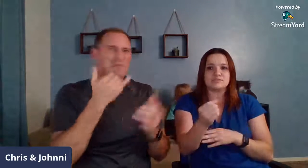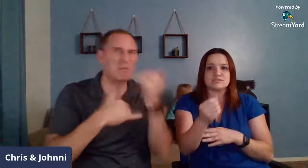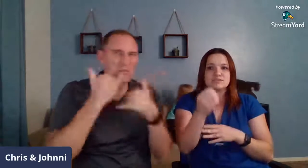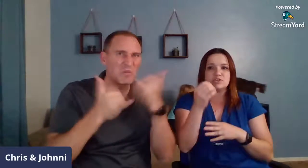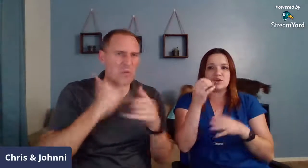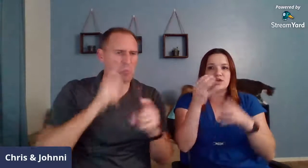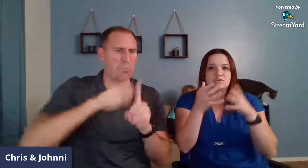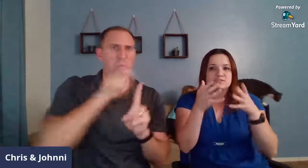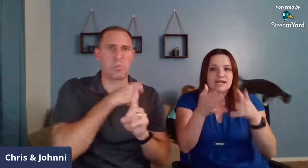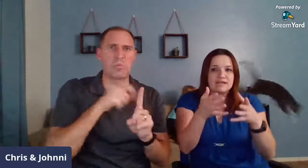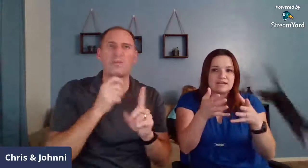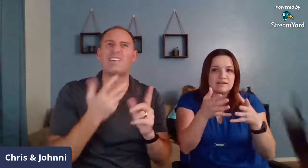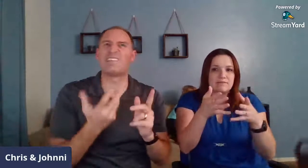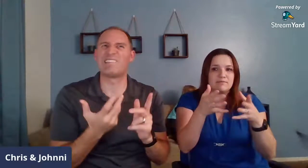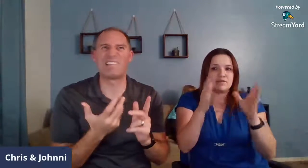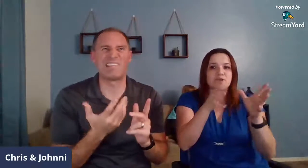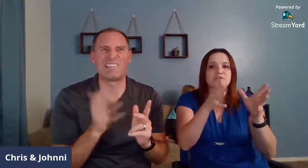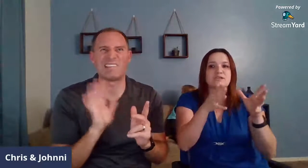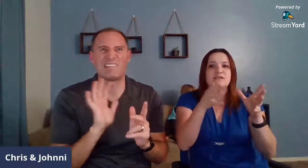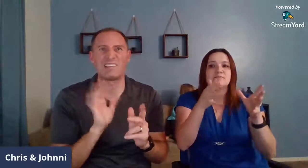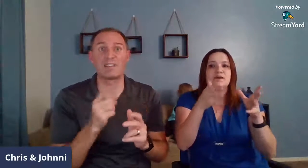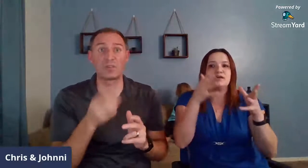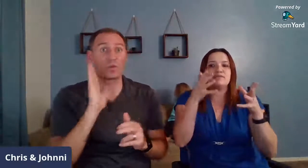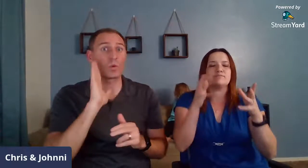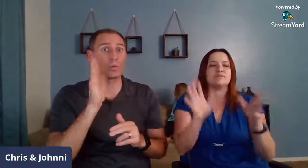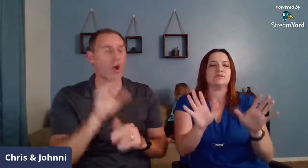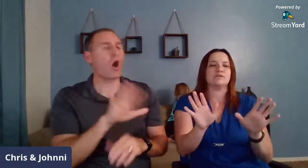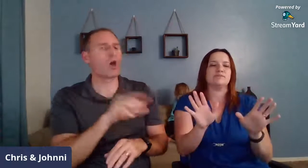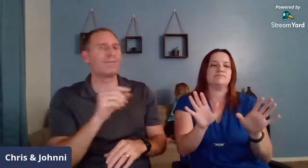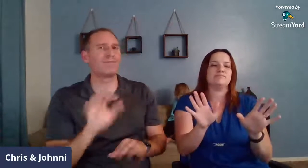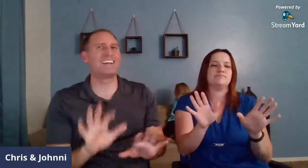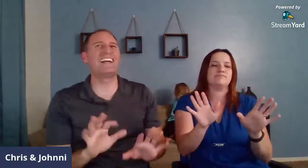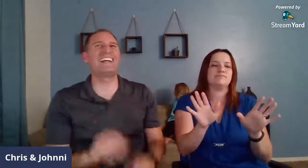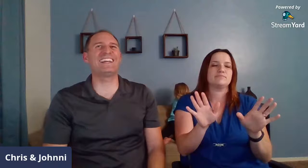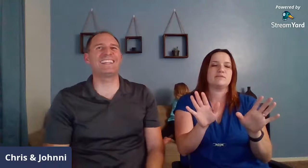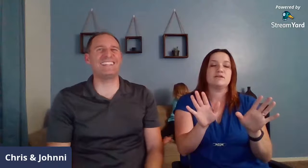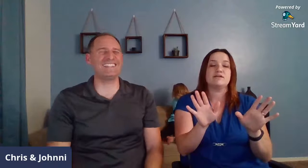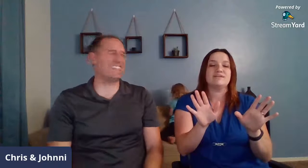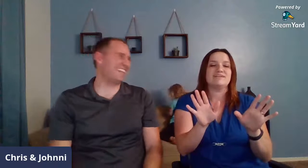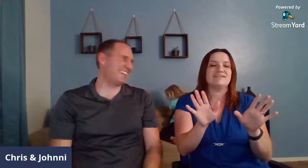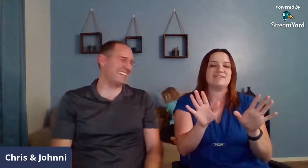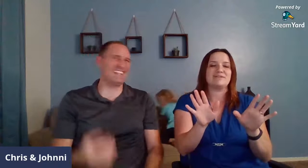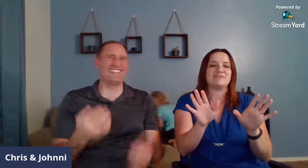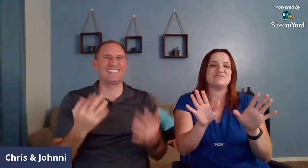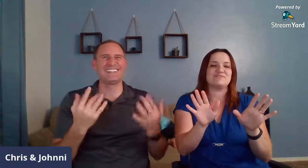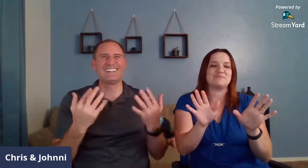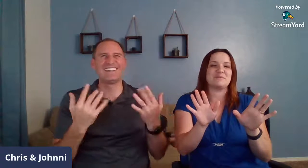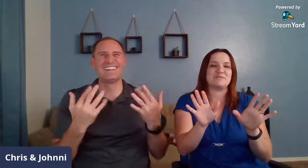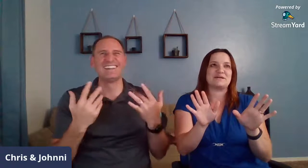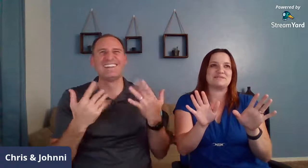confirms your understanding, their understanding by, hold on. I'm getting confused by my own thoughts